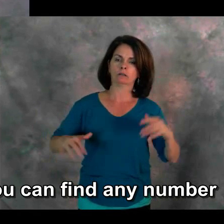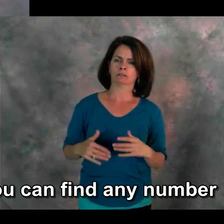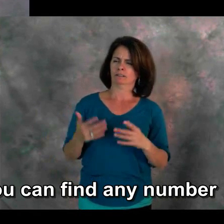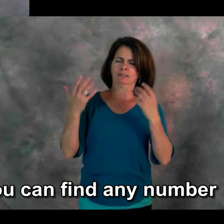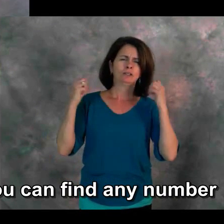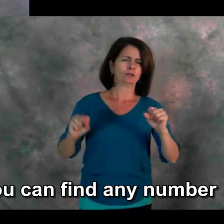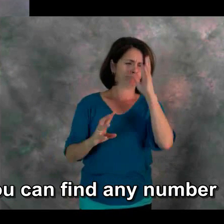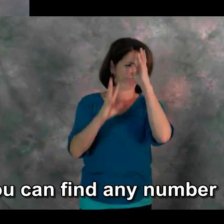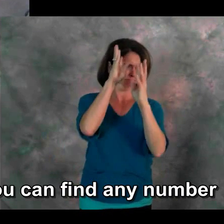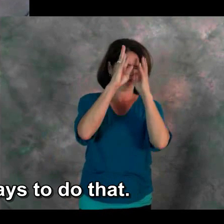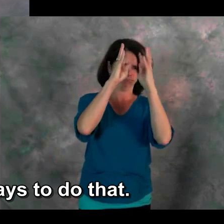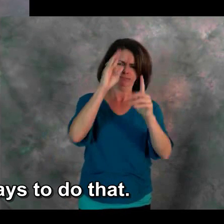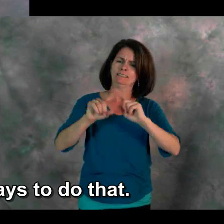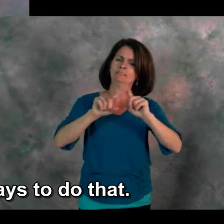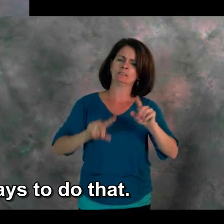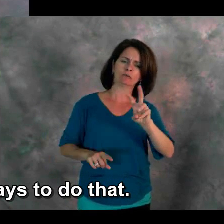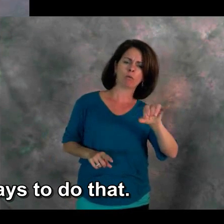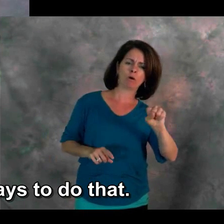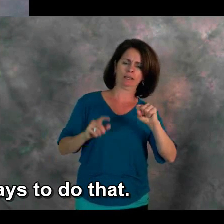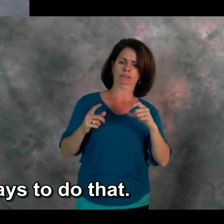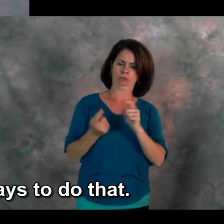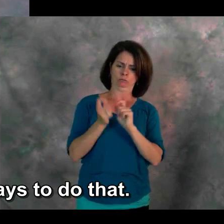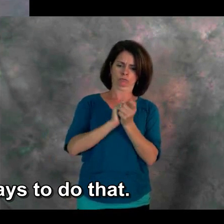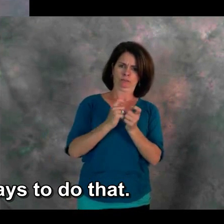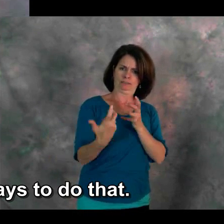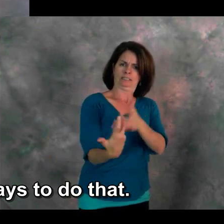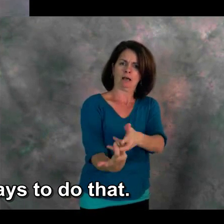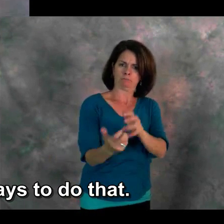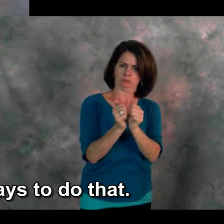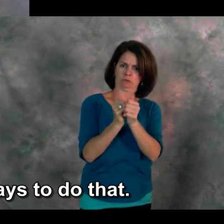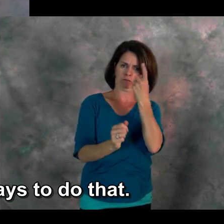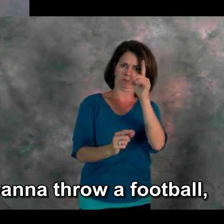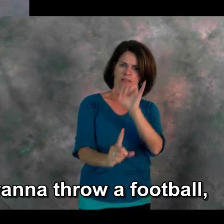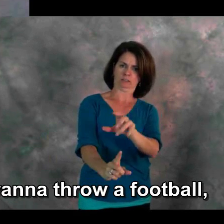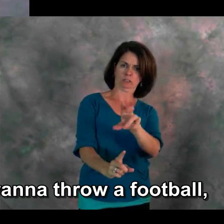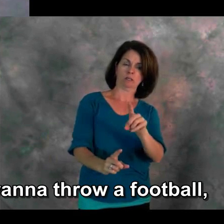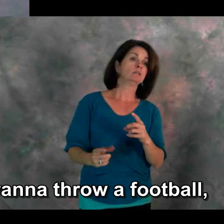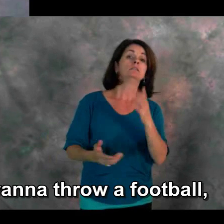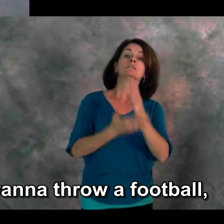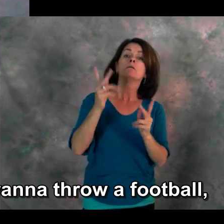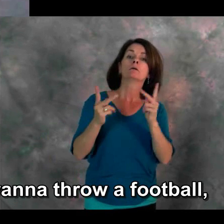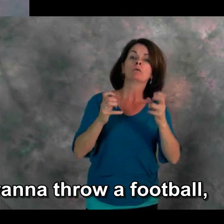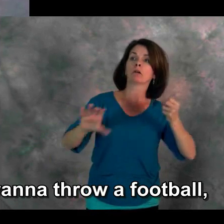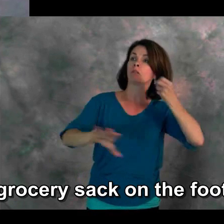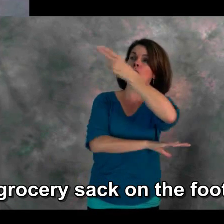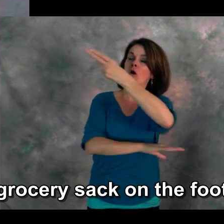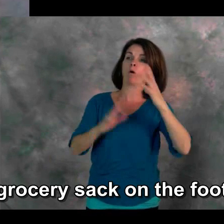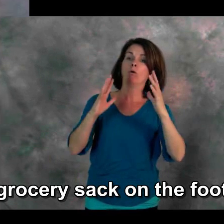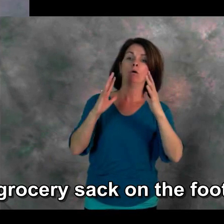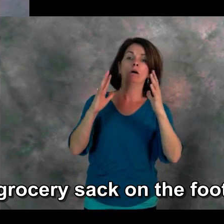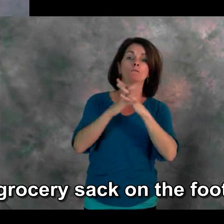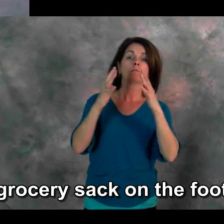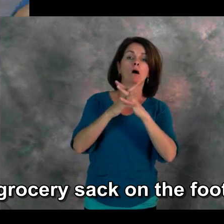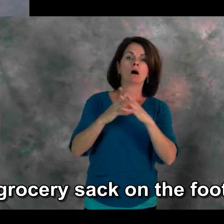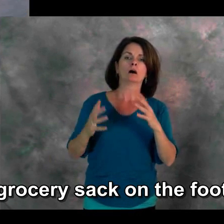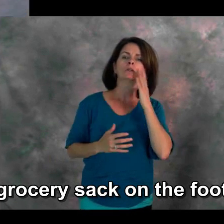You can find any number of creative ways to do that. You know, some people might want to throw a football, and some people just